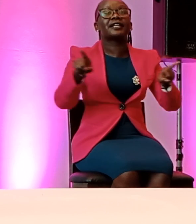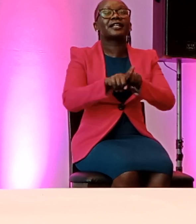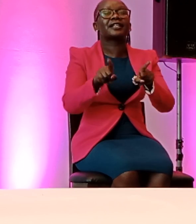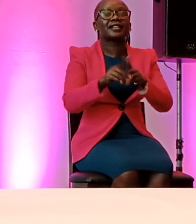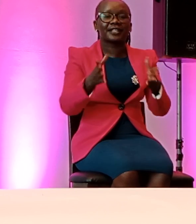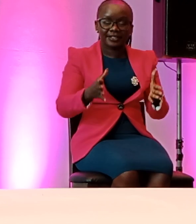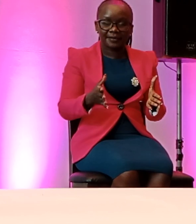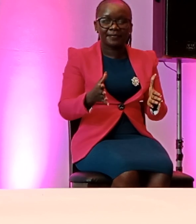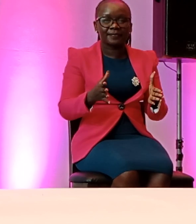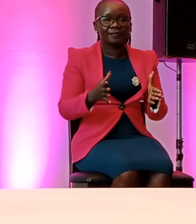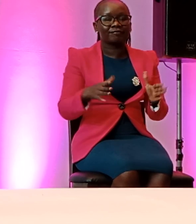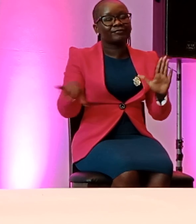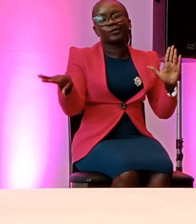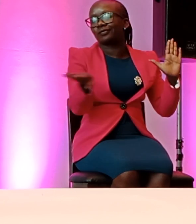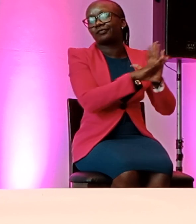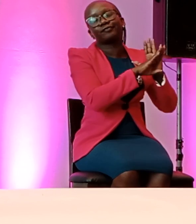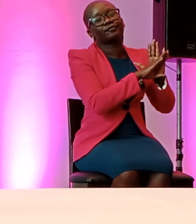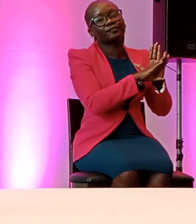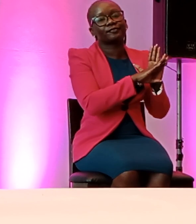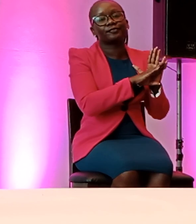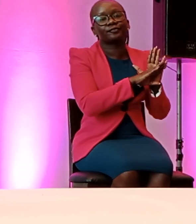called headstrong